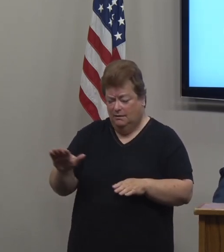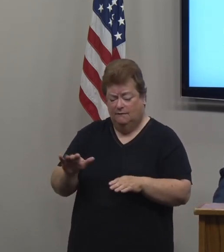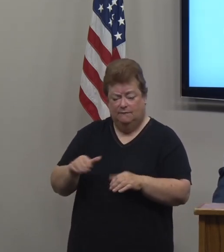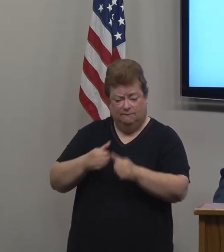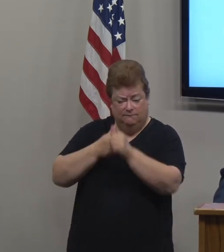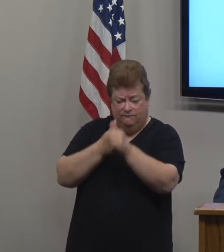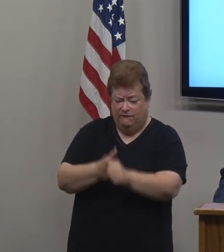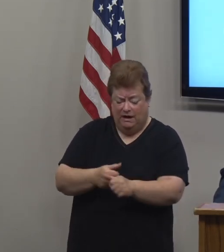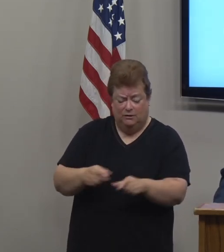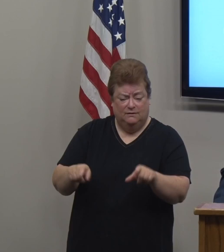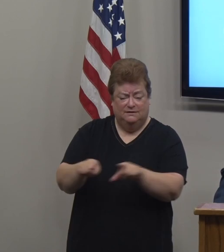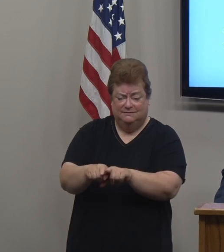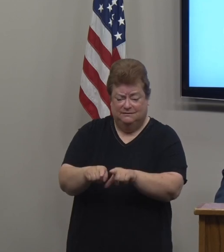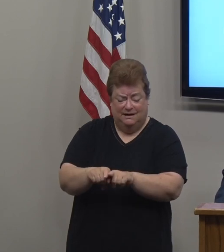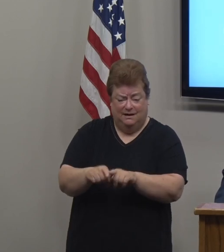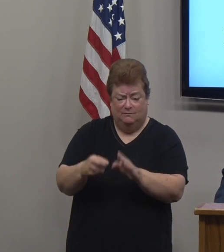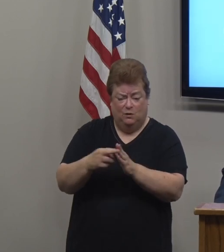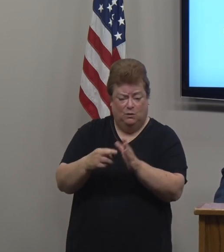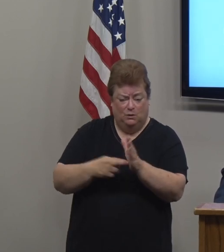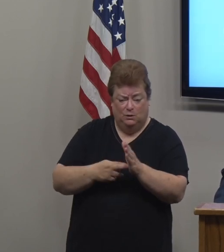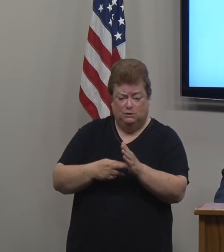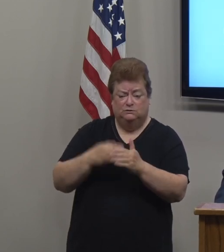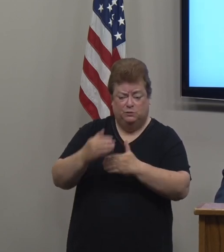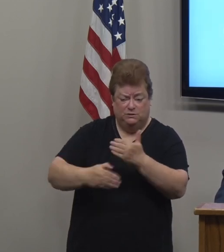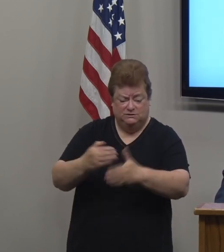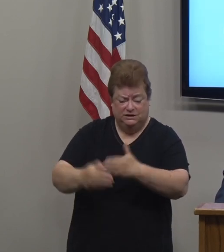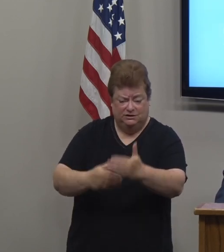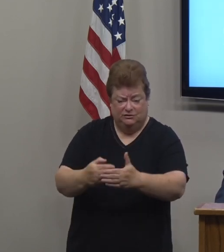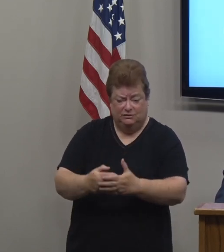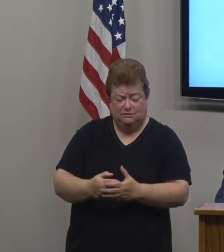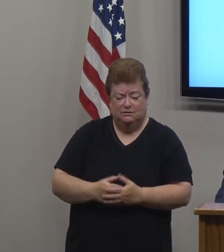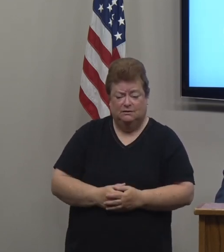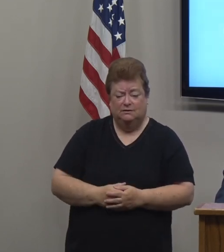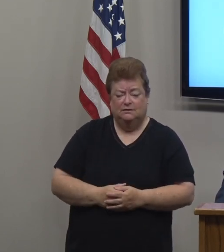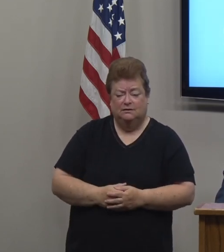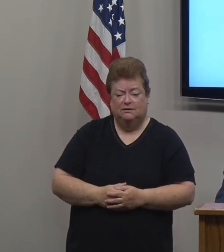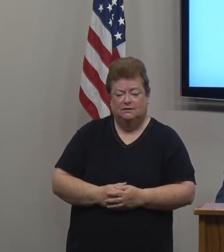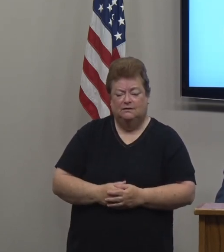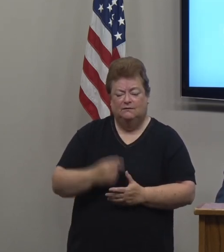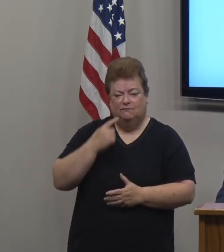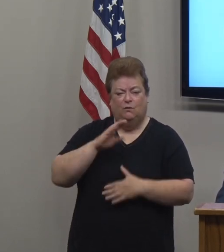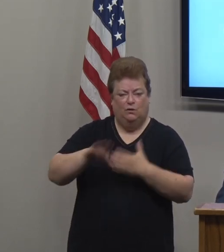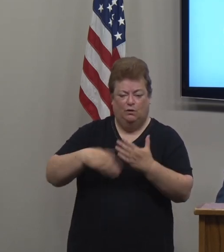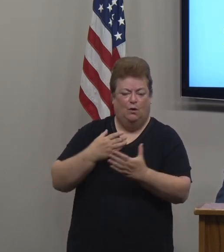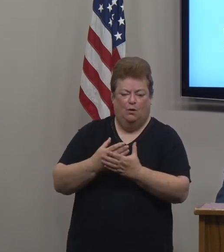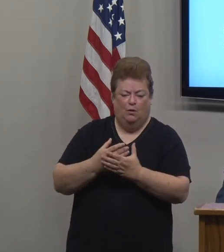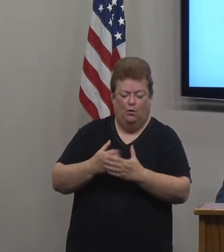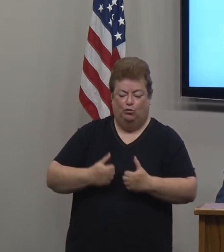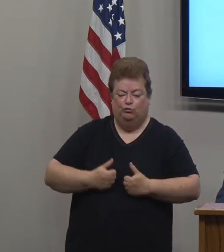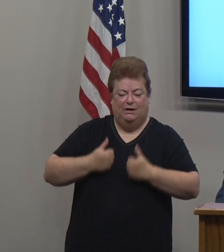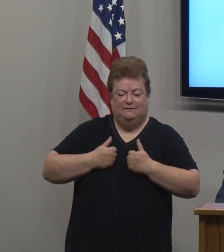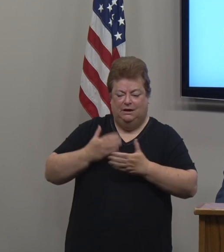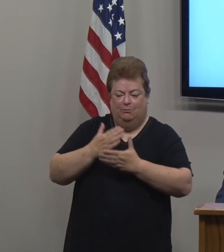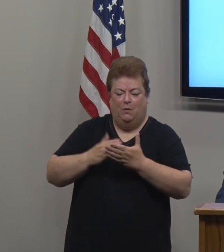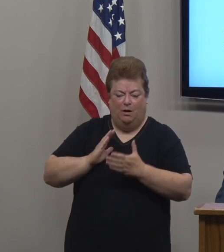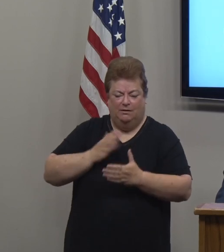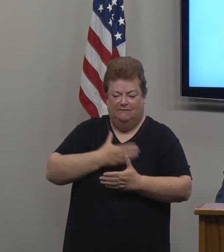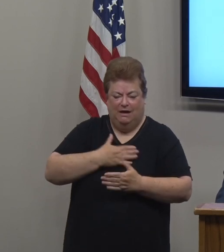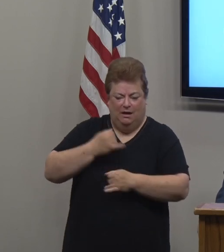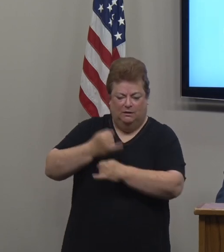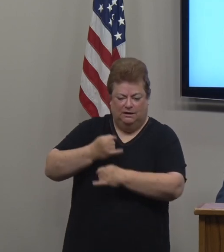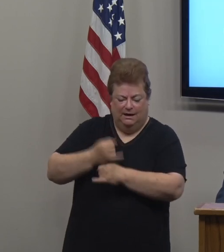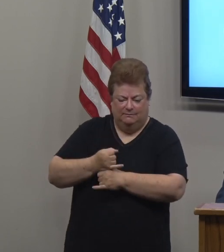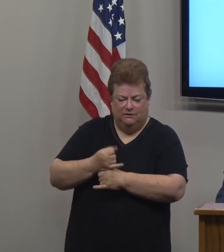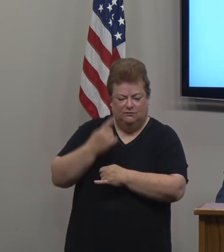premise of operating under those policies across the resident part of our campus, those students who reside